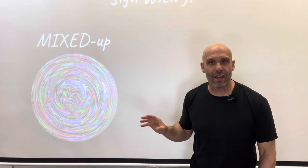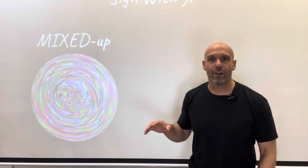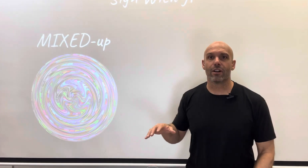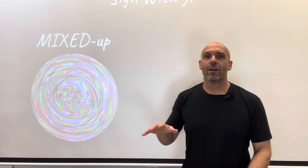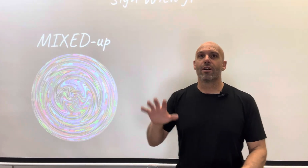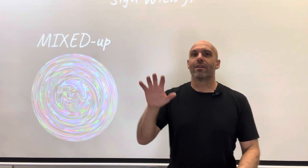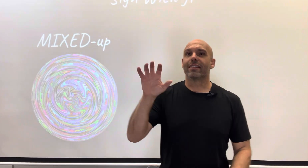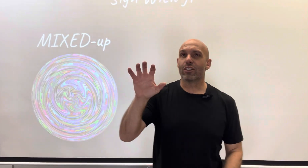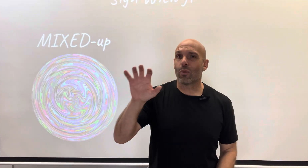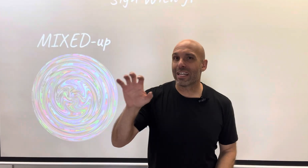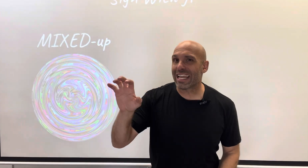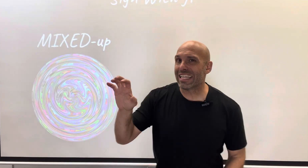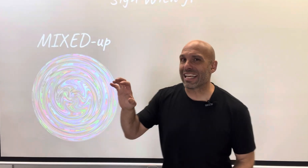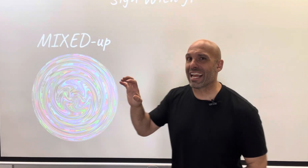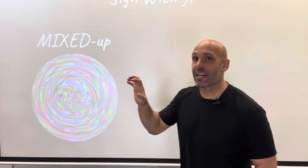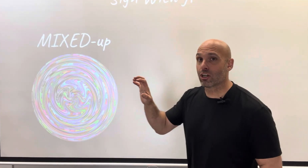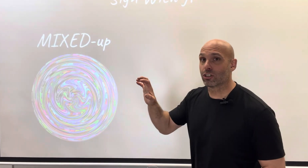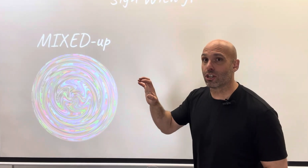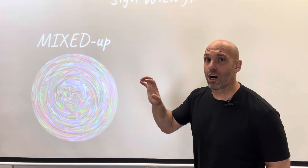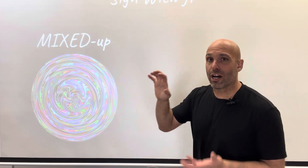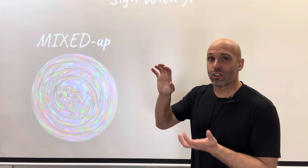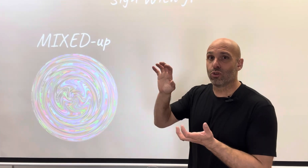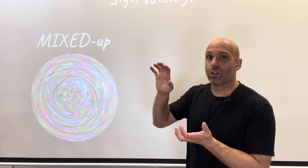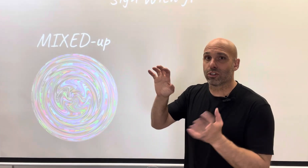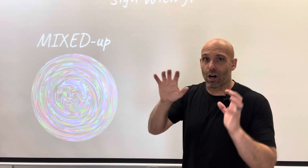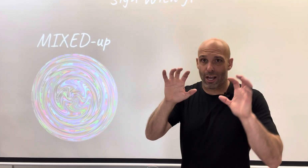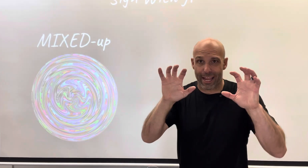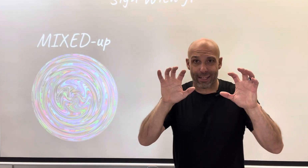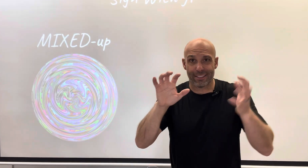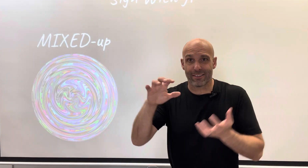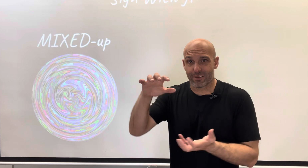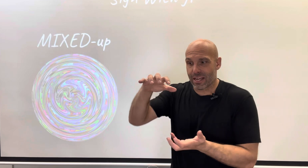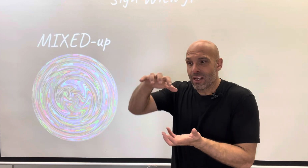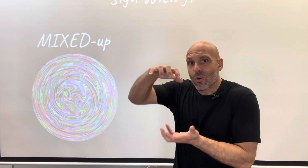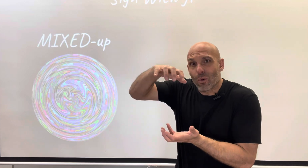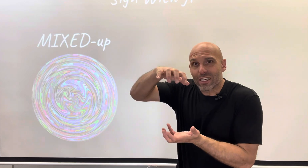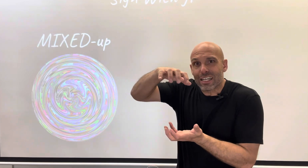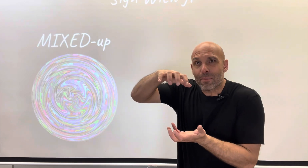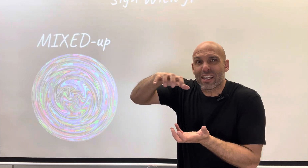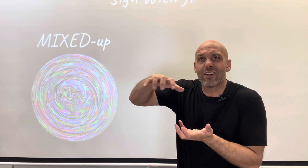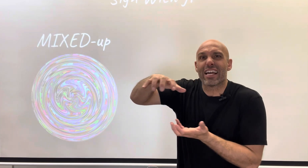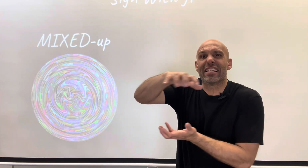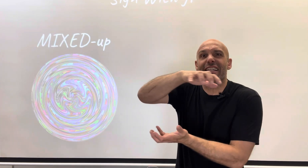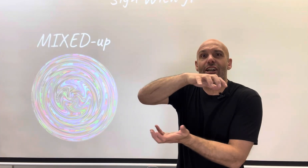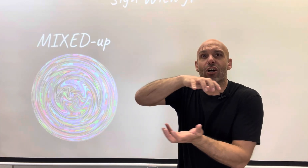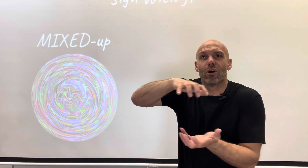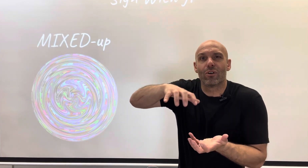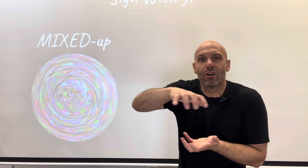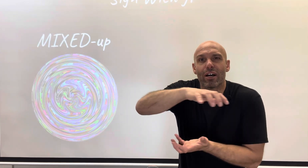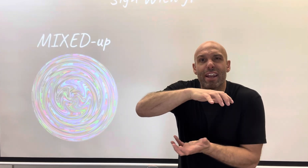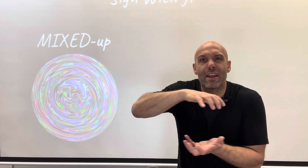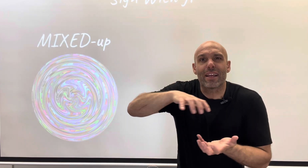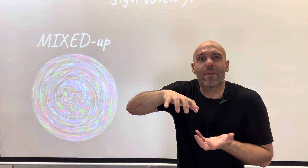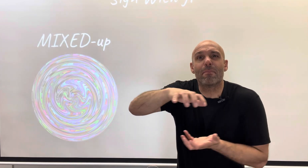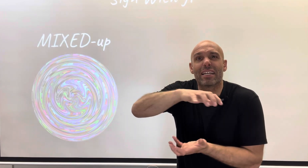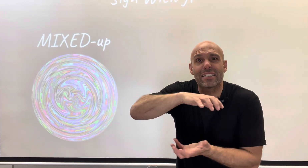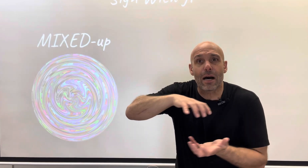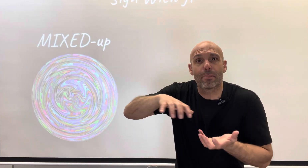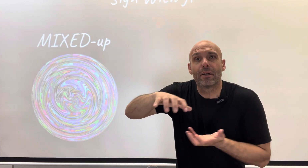together. This one is a claw, two claw hands, all right? One on top of the other, and then they go and they get mixed up.